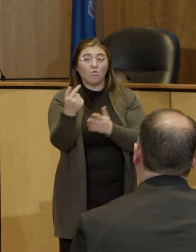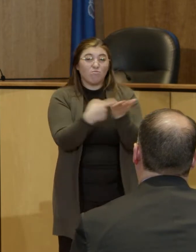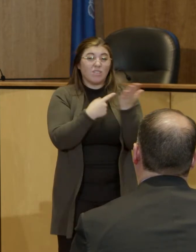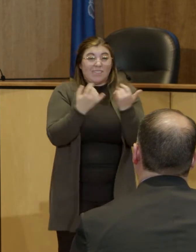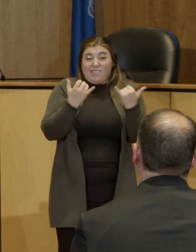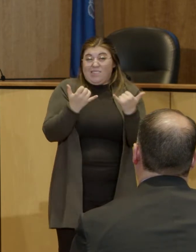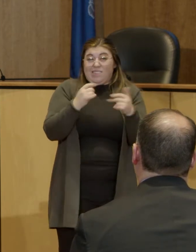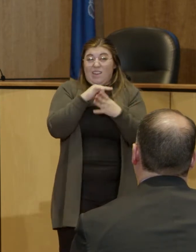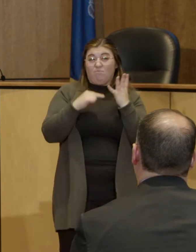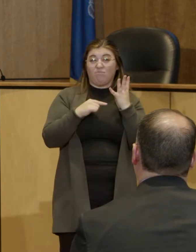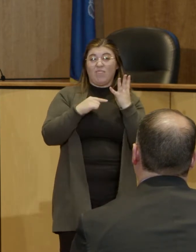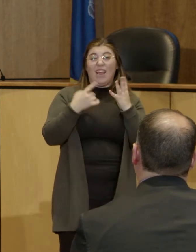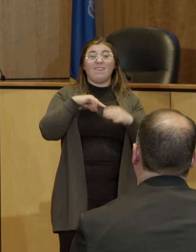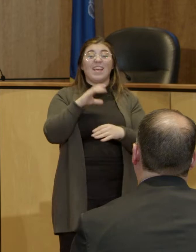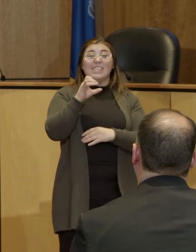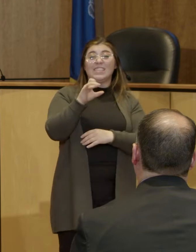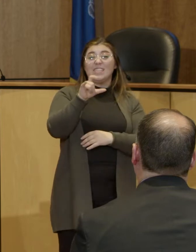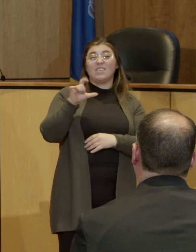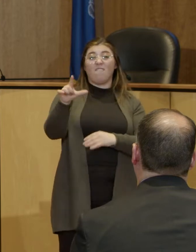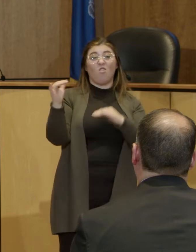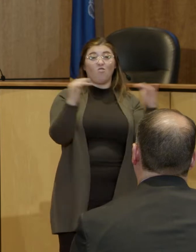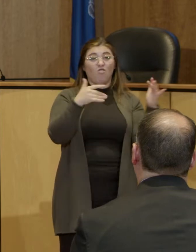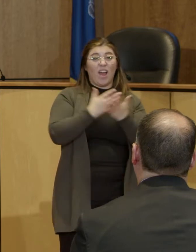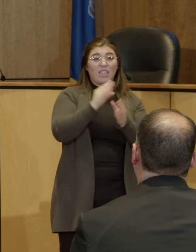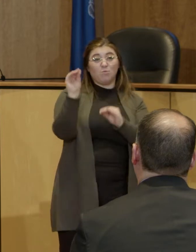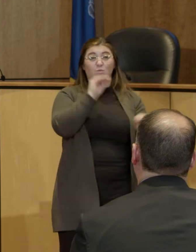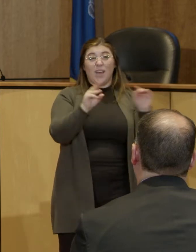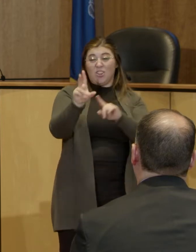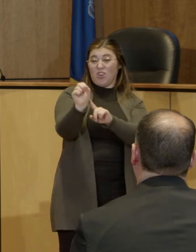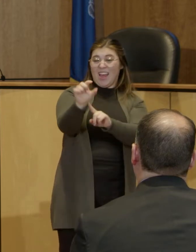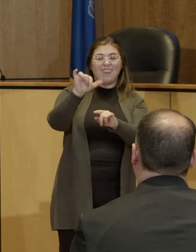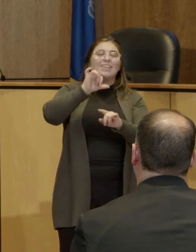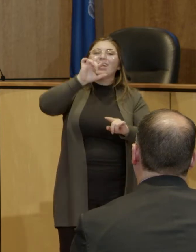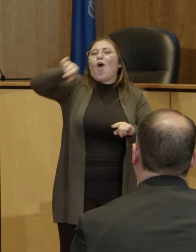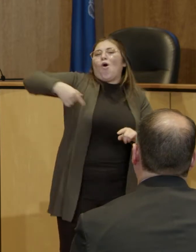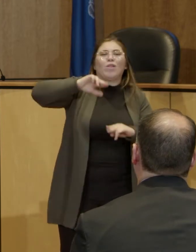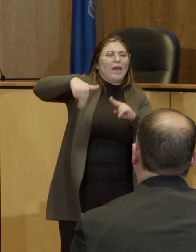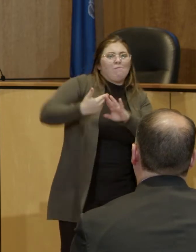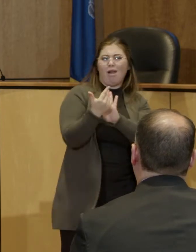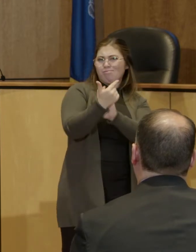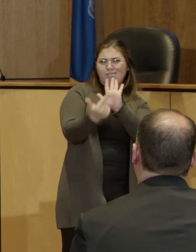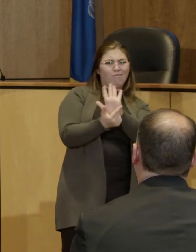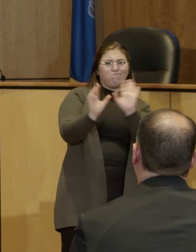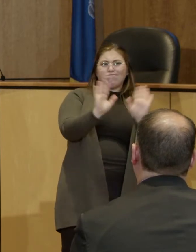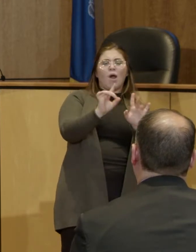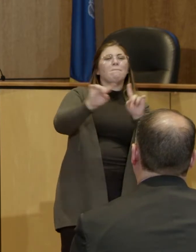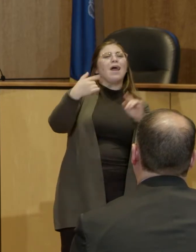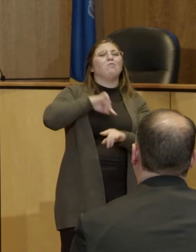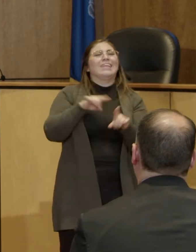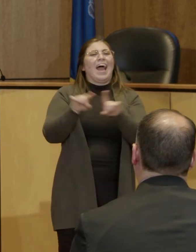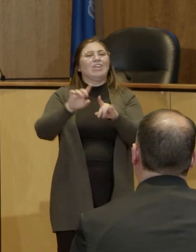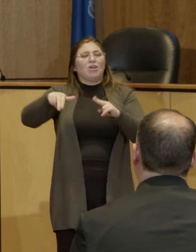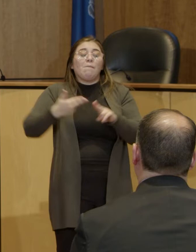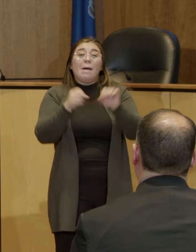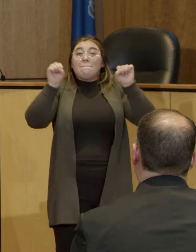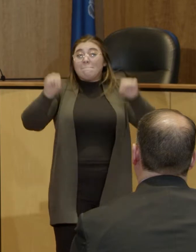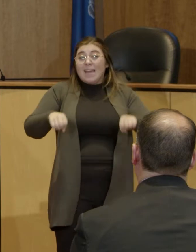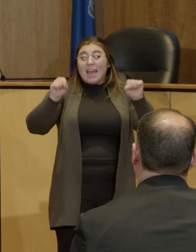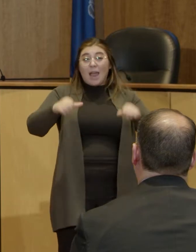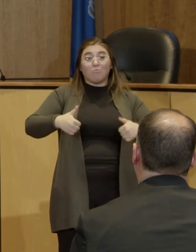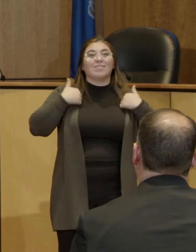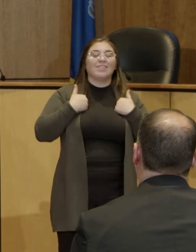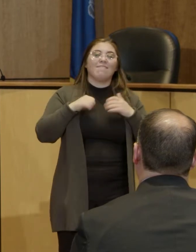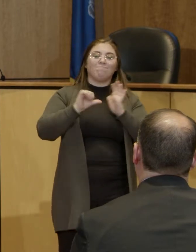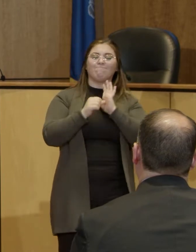about the civil rights movement in the United States. It wasn't just about laws. It was actually about being able to live